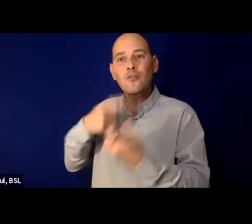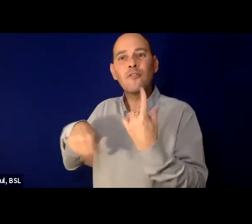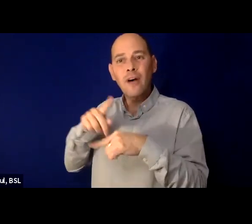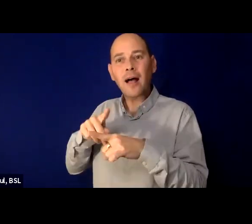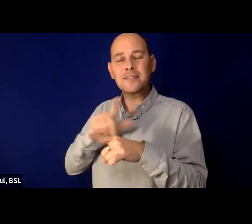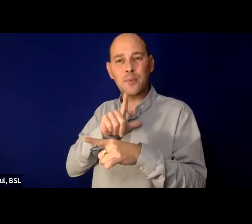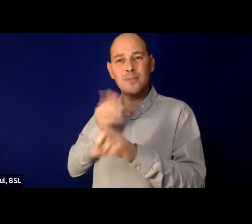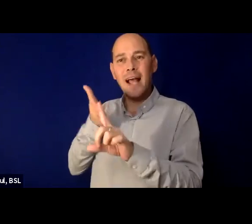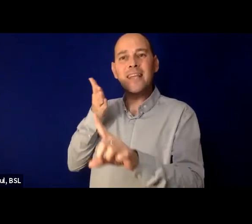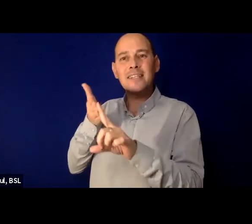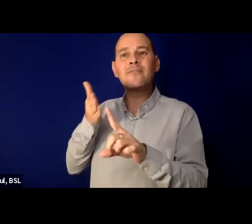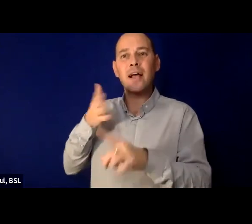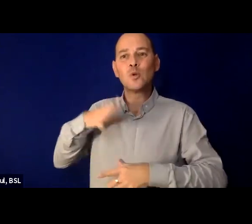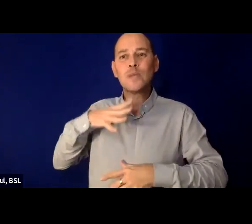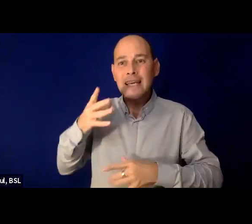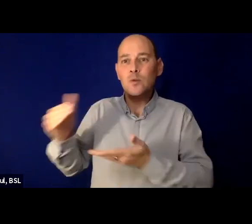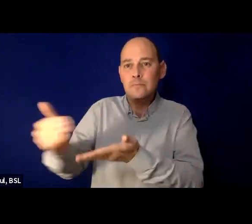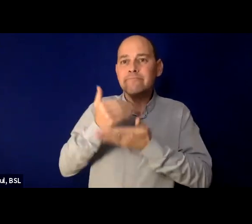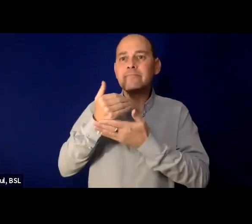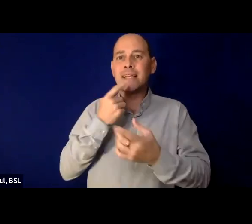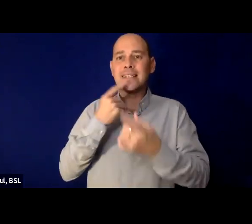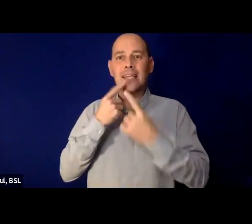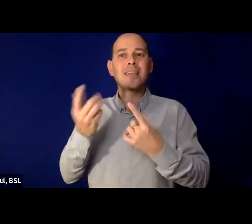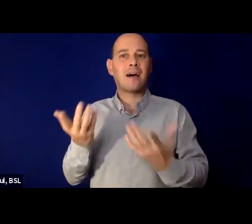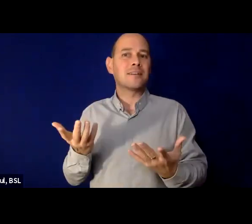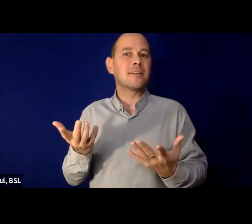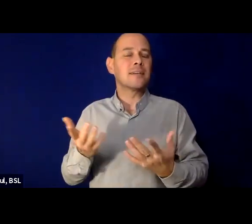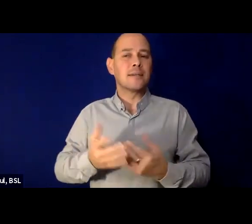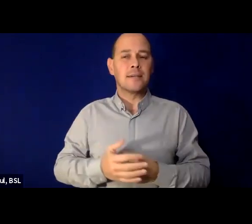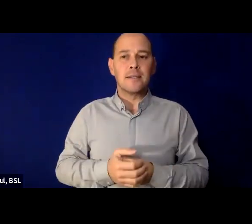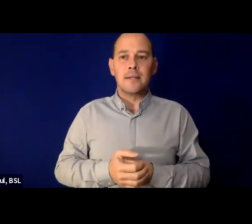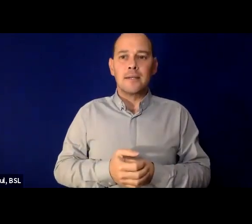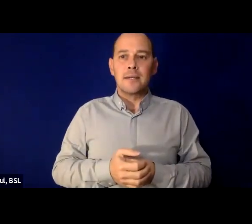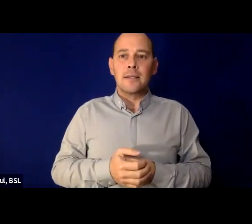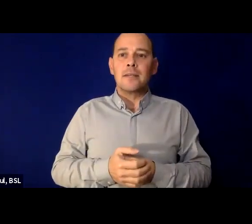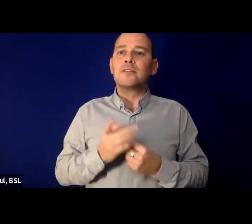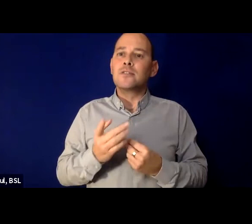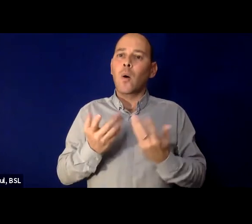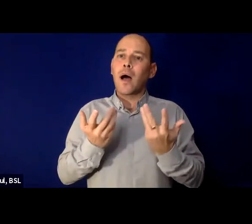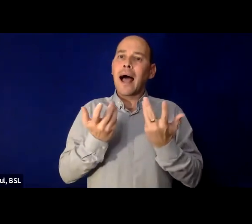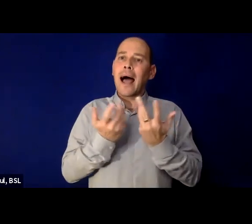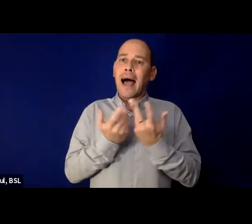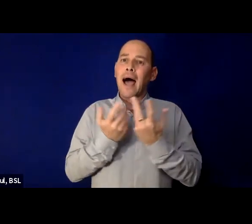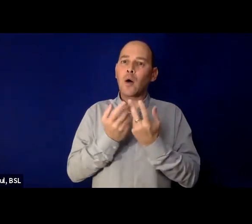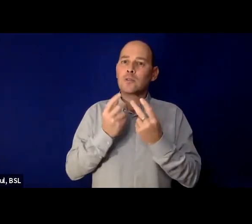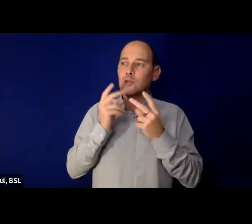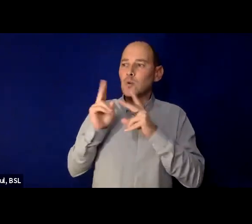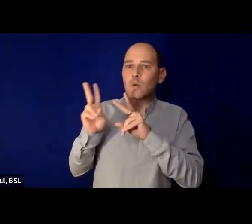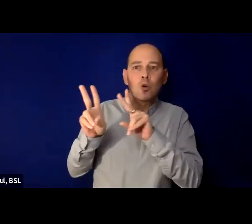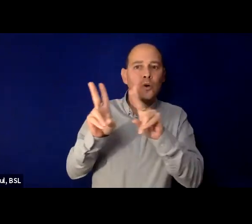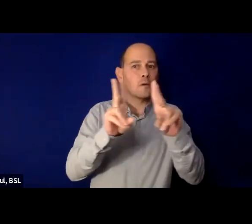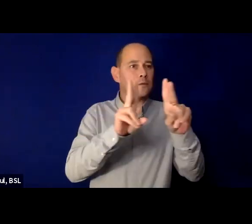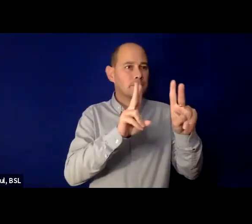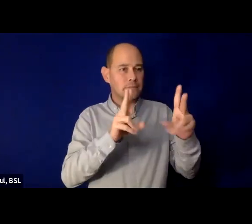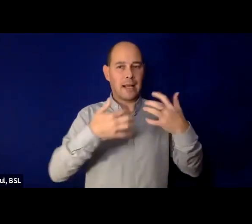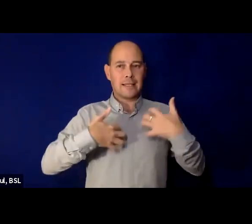helped move this forward. But I think when you see that lack of data, there are ways to really look across that stakeholder landscape and